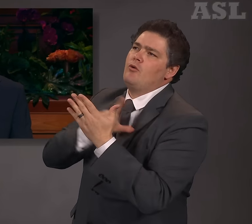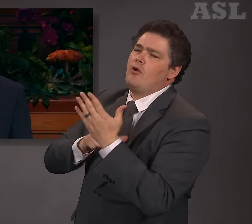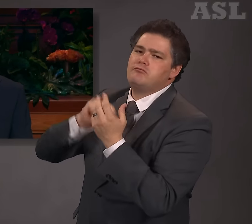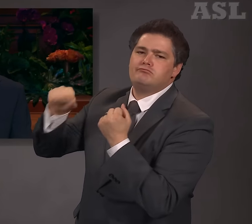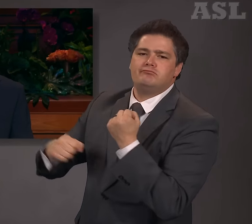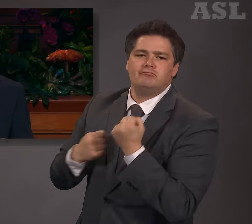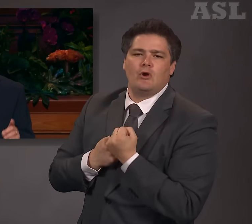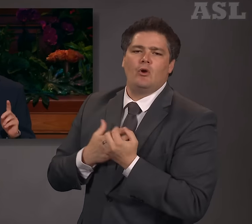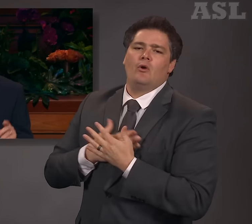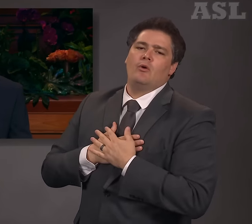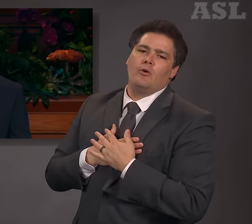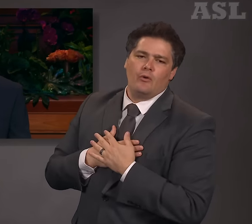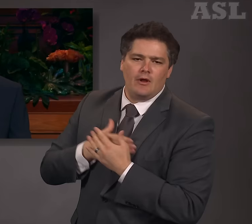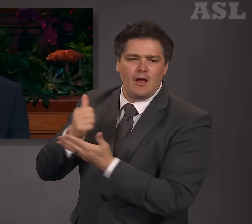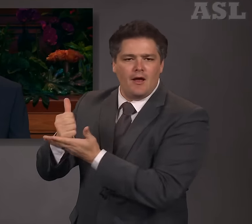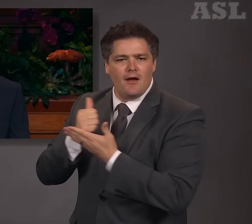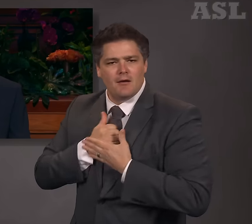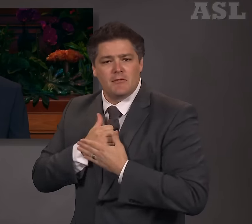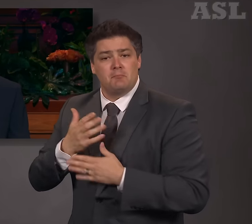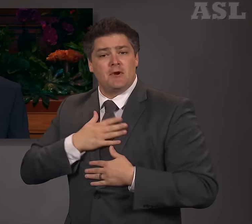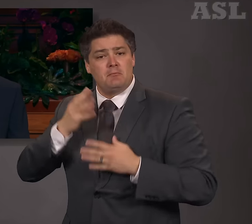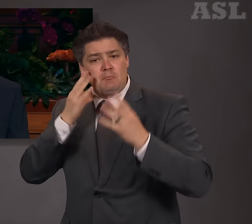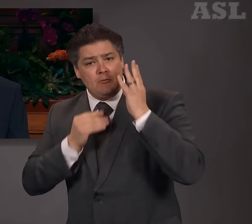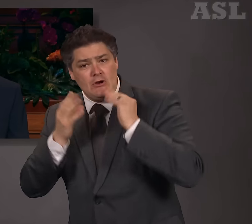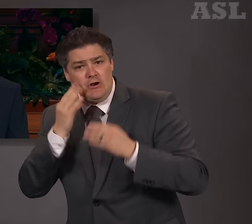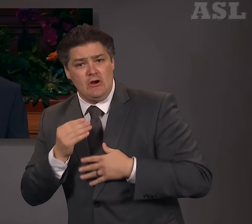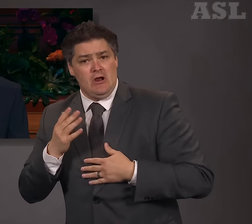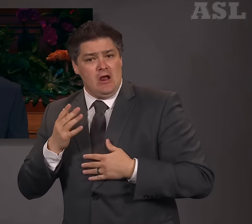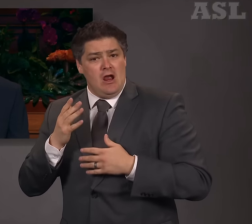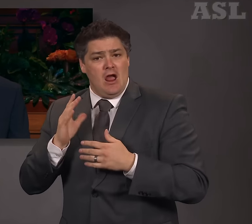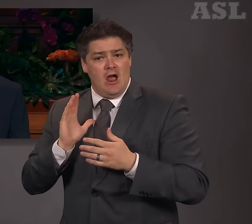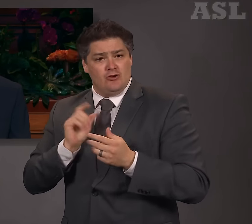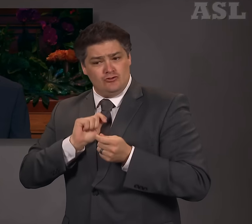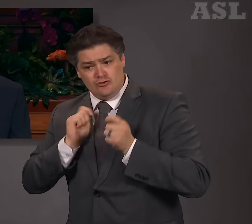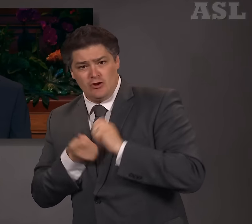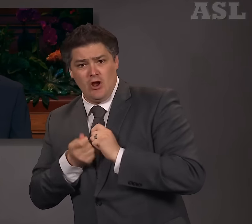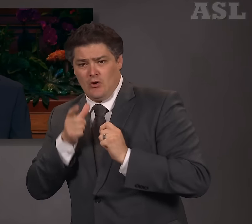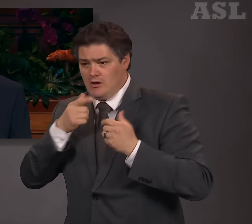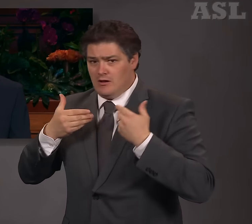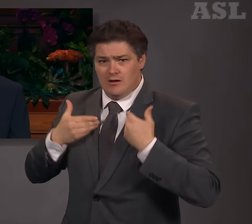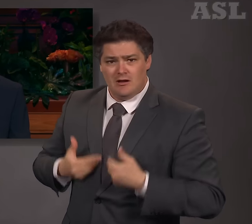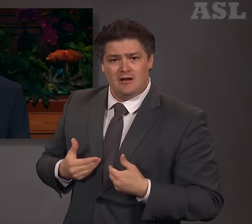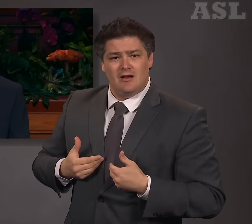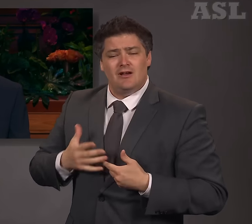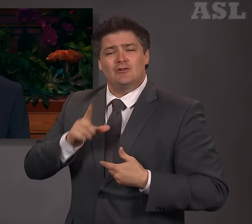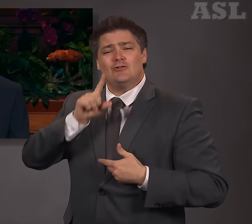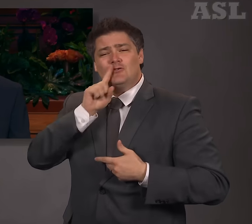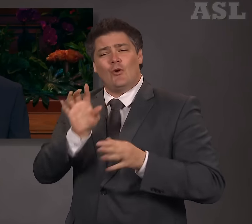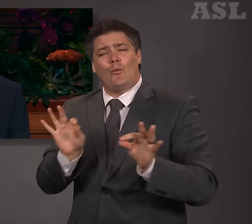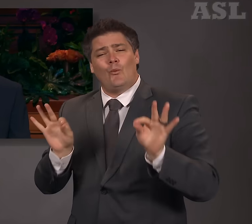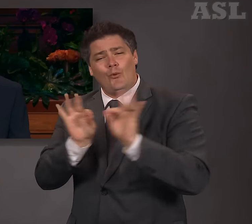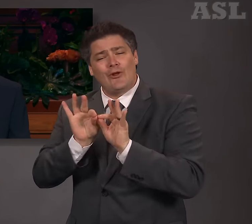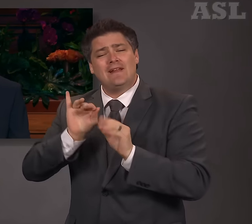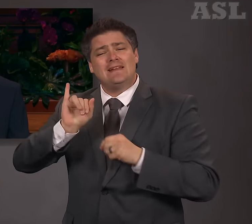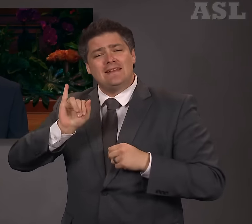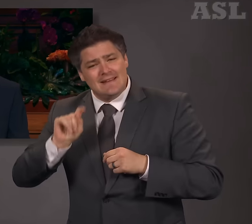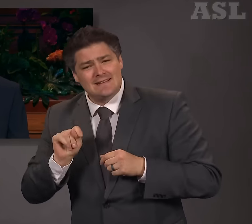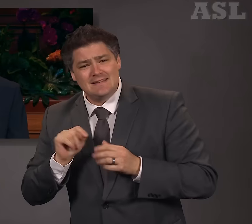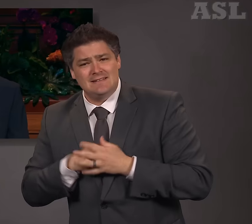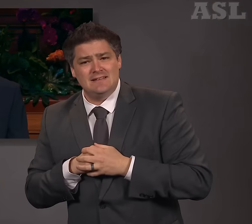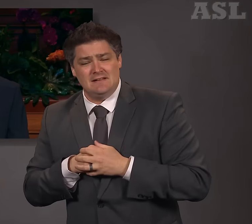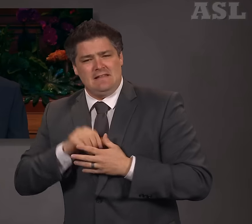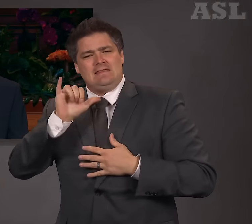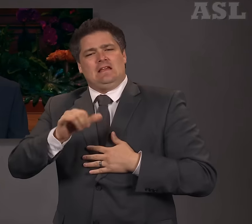help. These experiences helped to shape us in wonderful ways, and it has all been totally